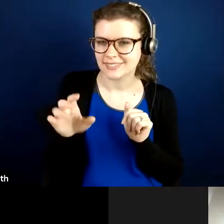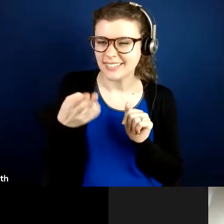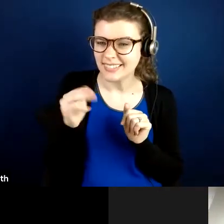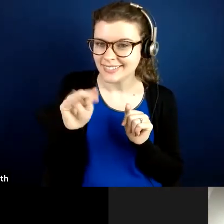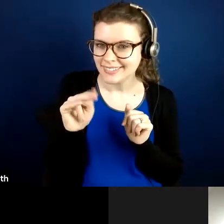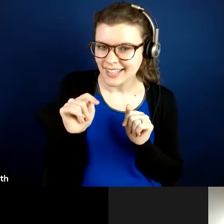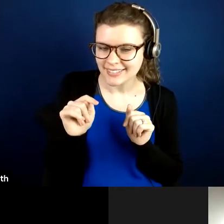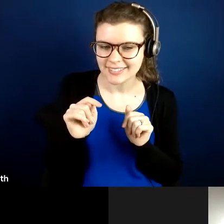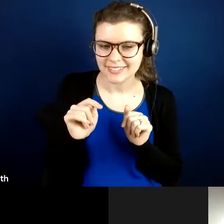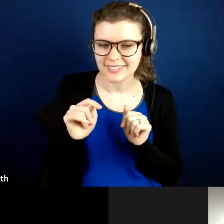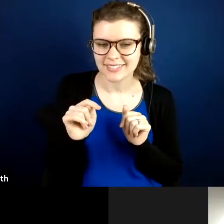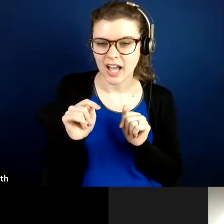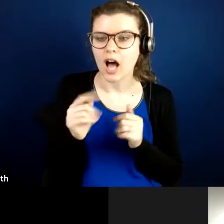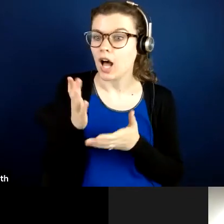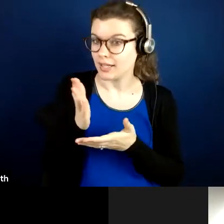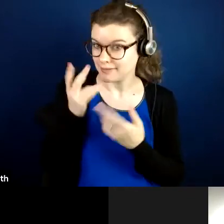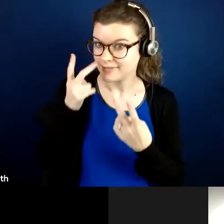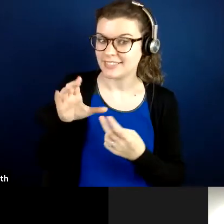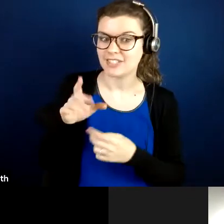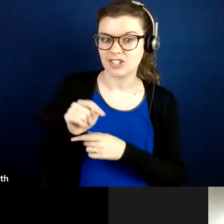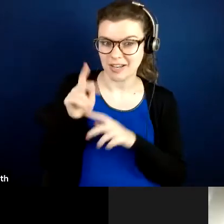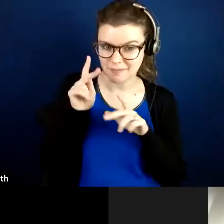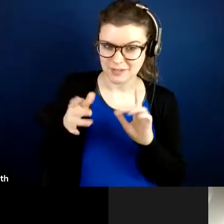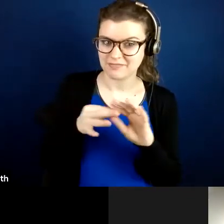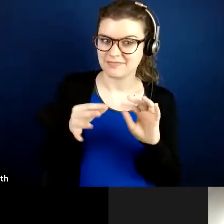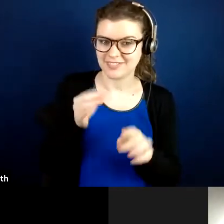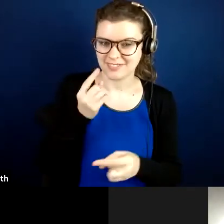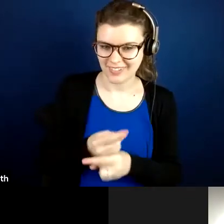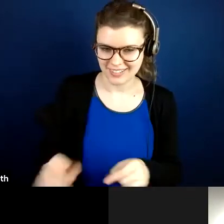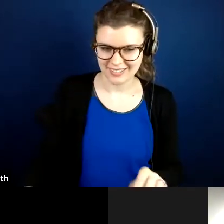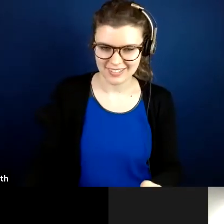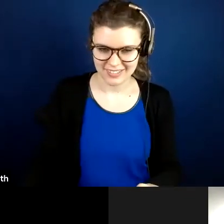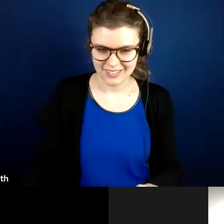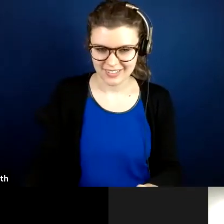clue. Oh, yeah, somebody in the chat said it.